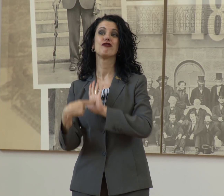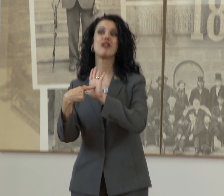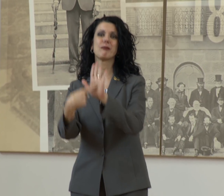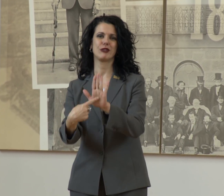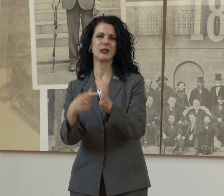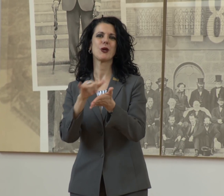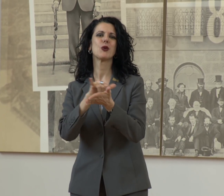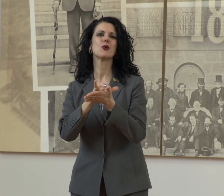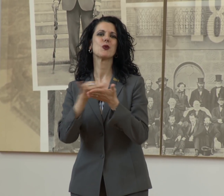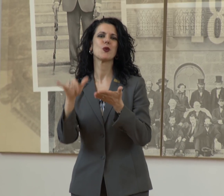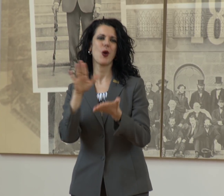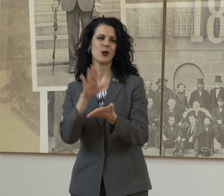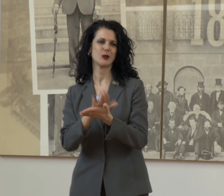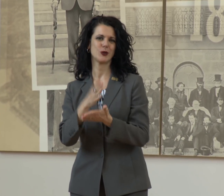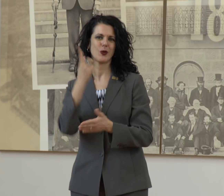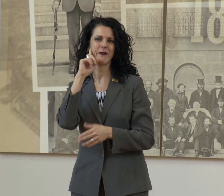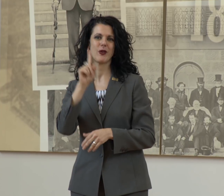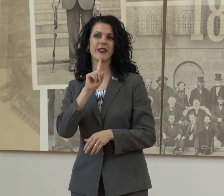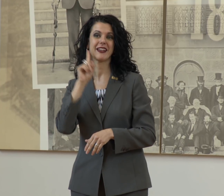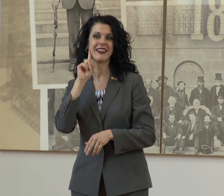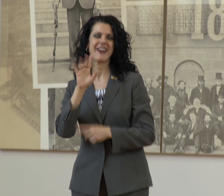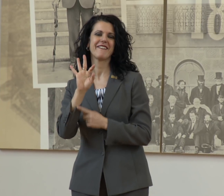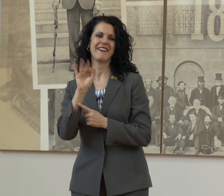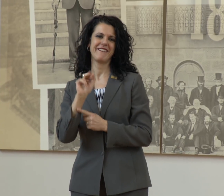I'd like to now introduce Alexis Kashar,